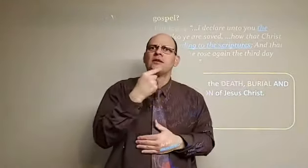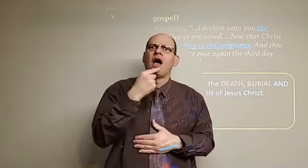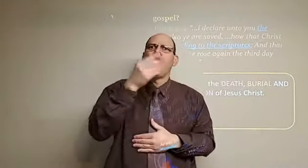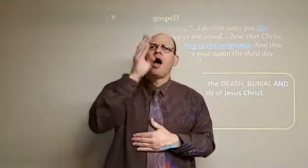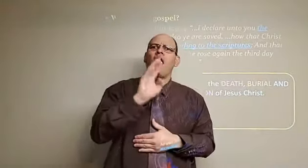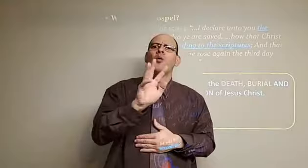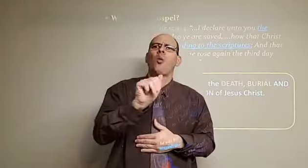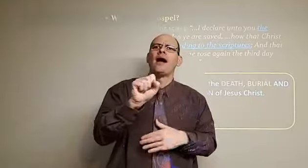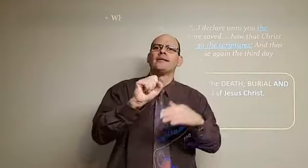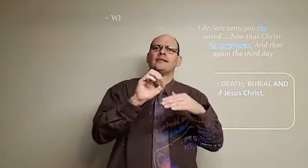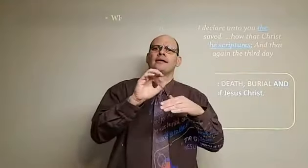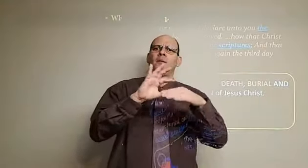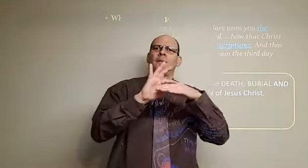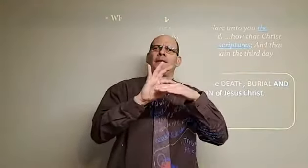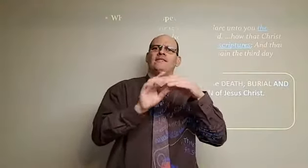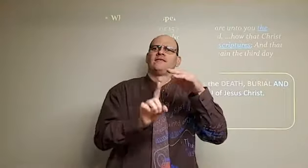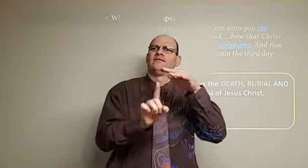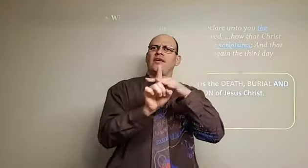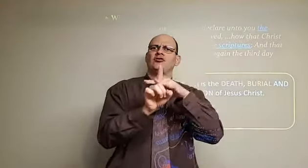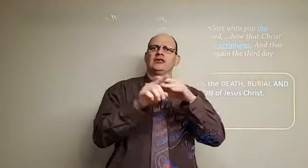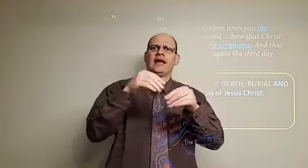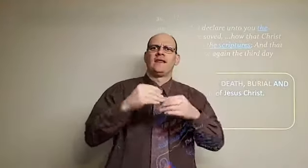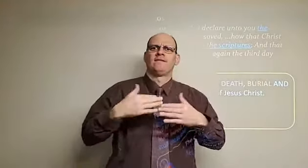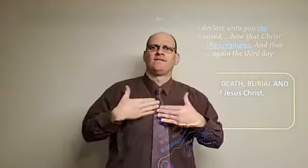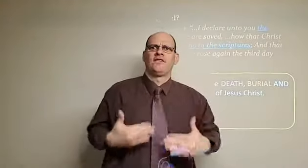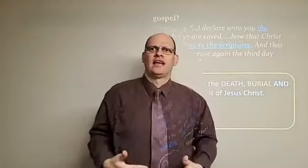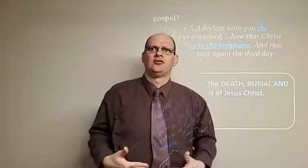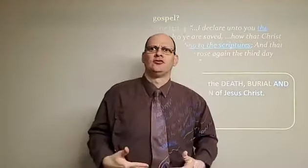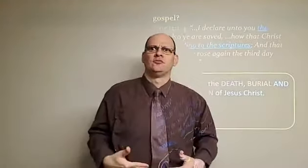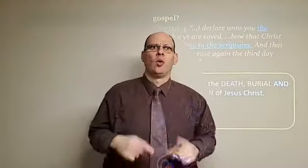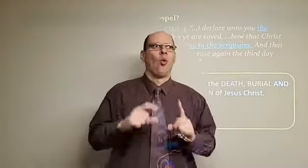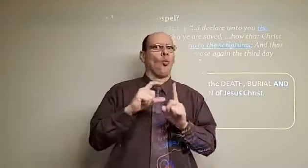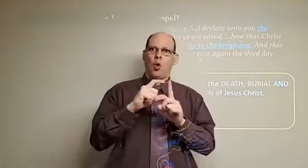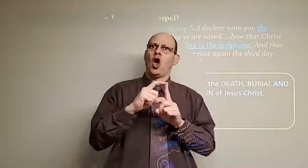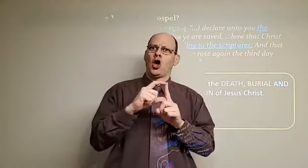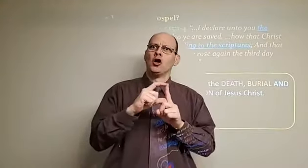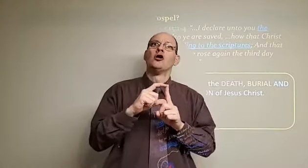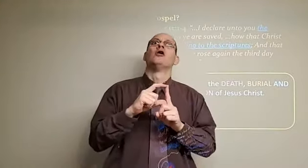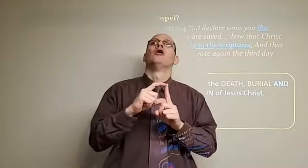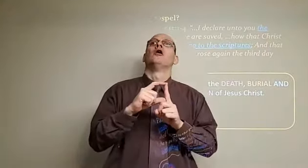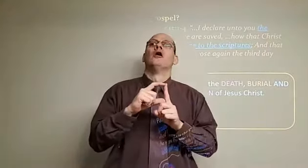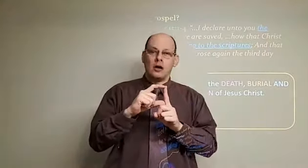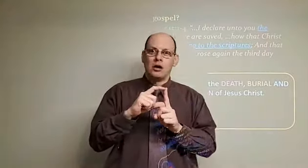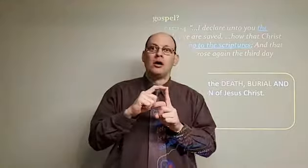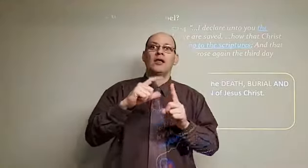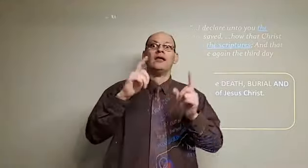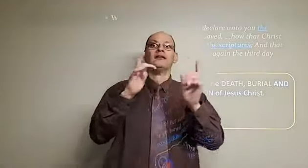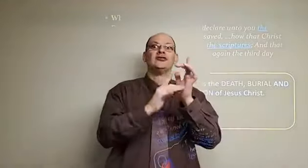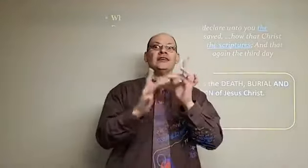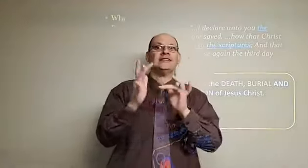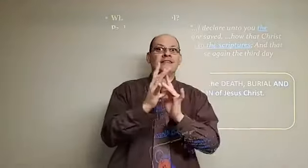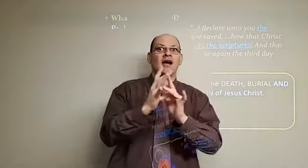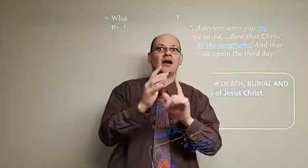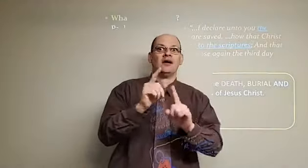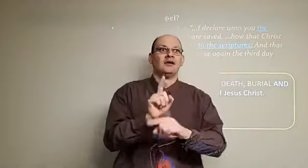316 this is God was manifest in the flesh he was the word Jesus